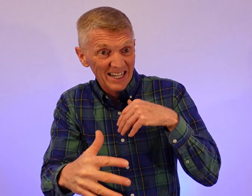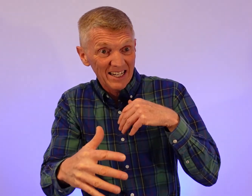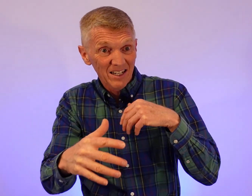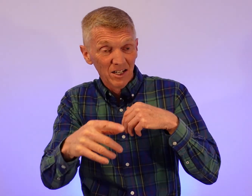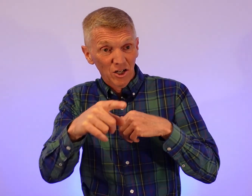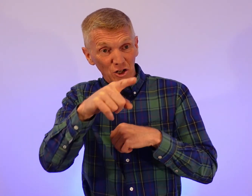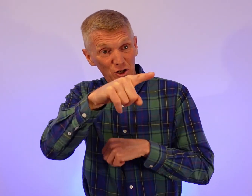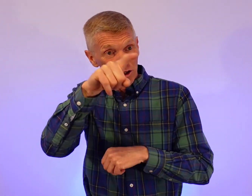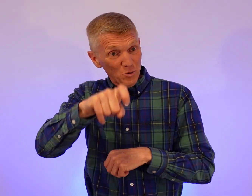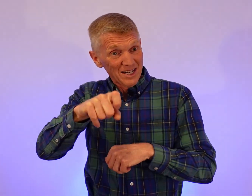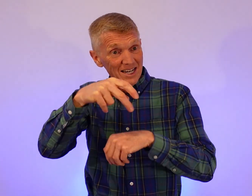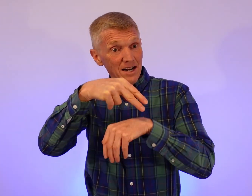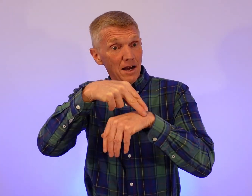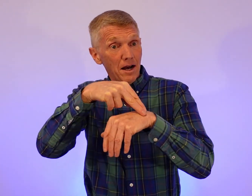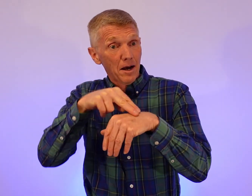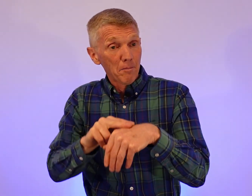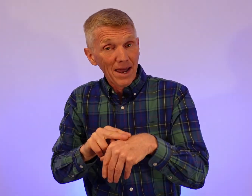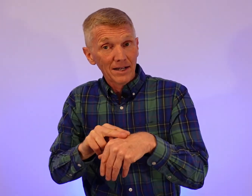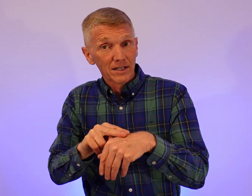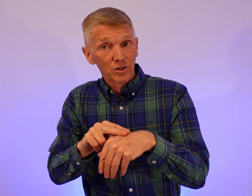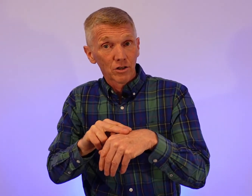bleeding. Do you need a bandage?